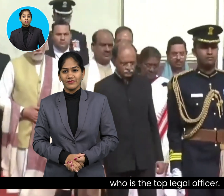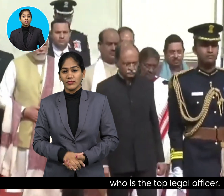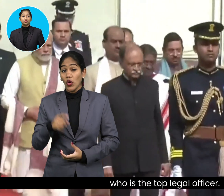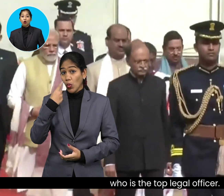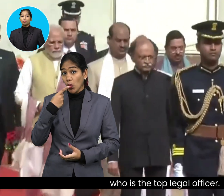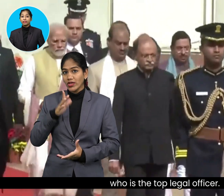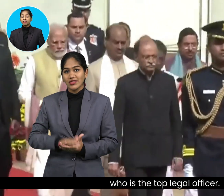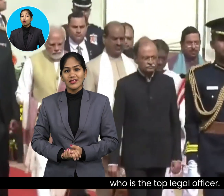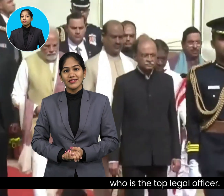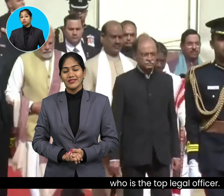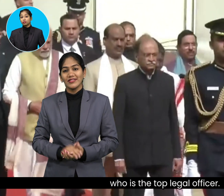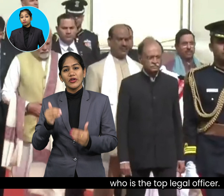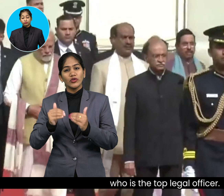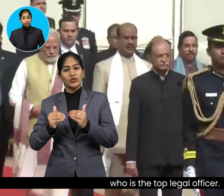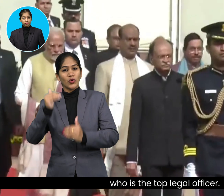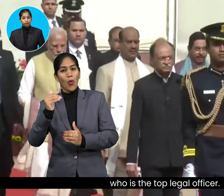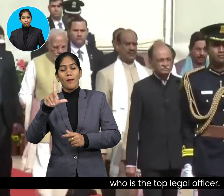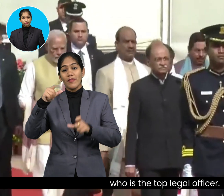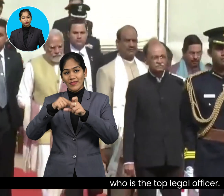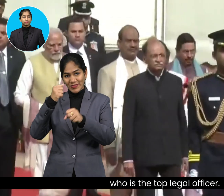Who is the top legal officer?